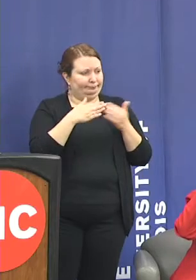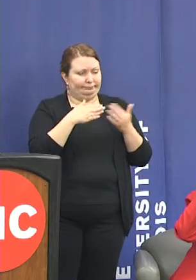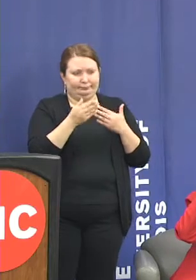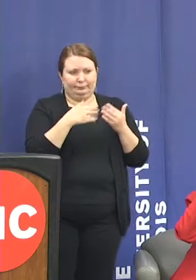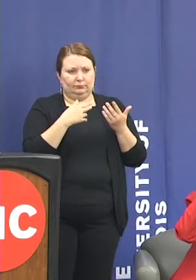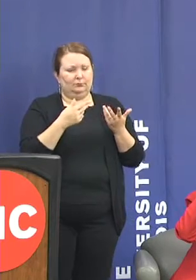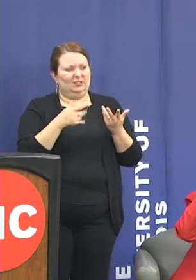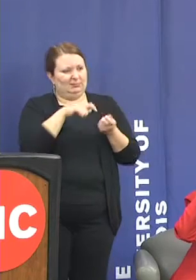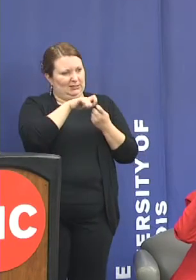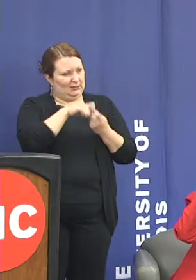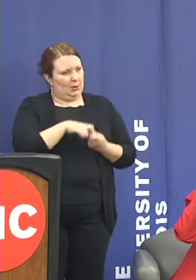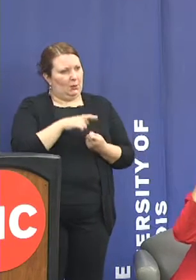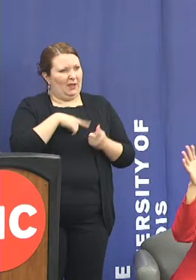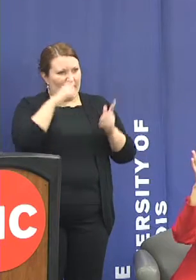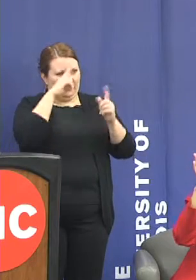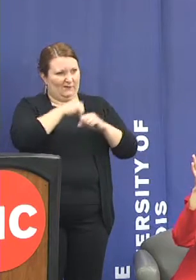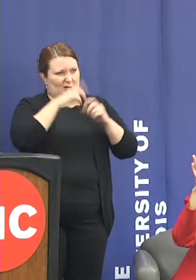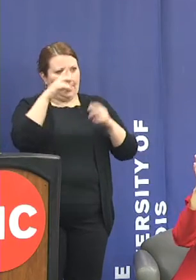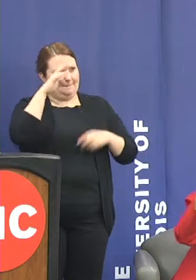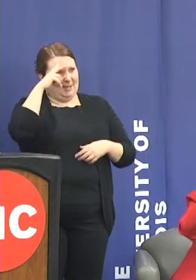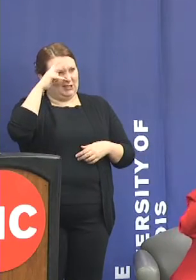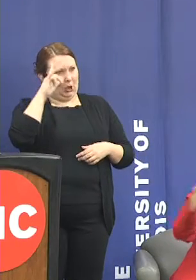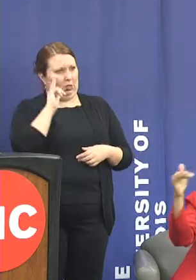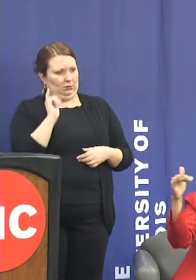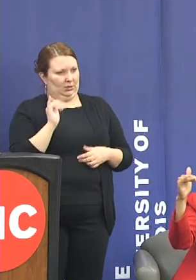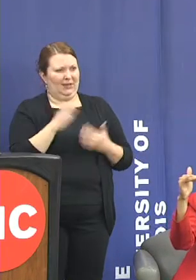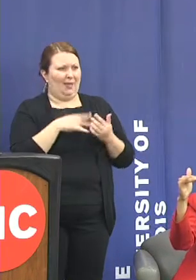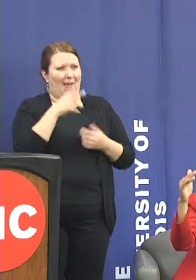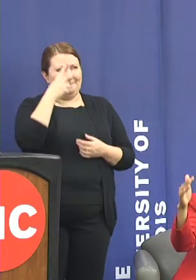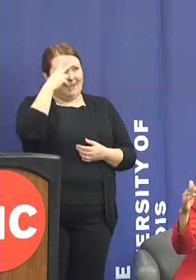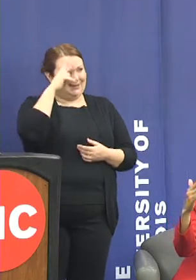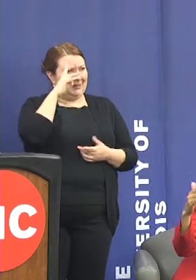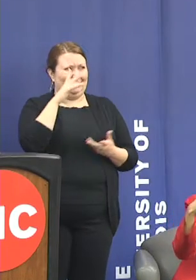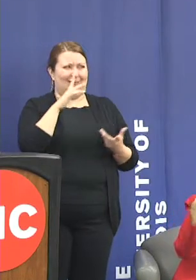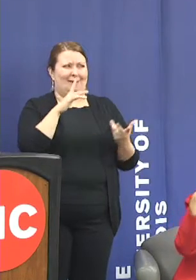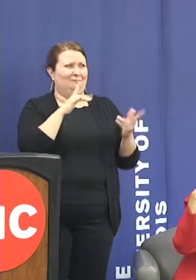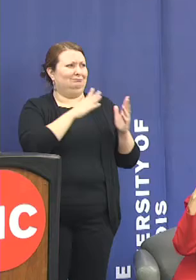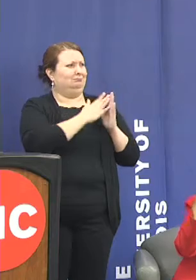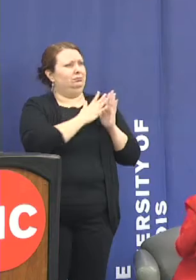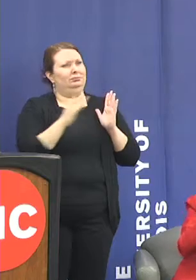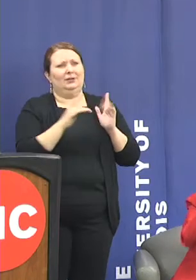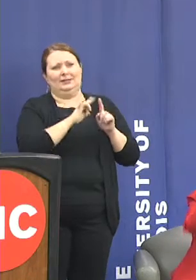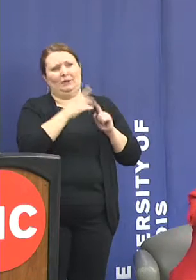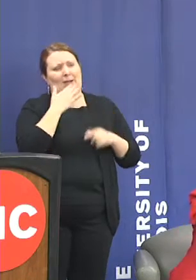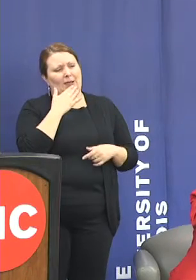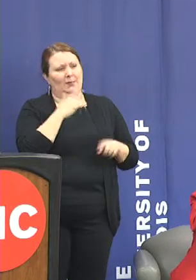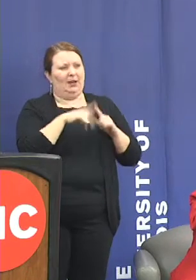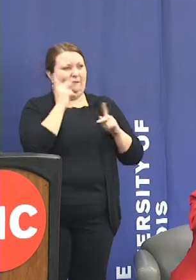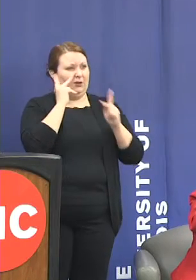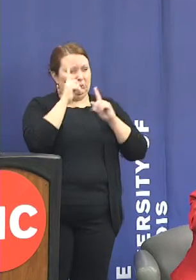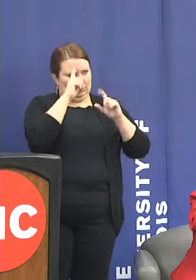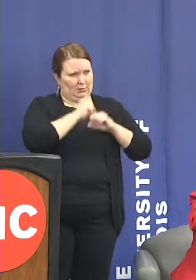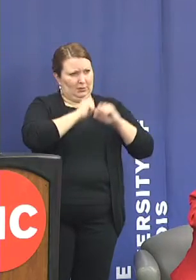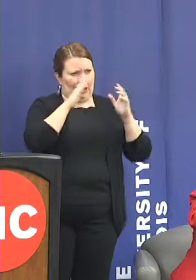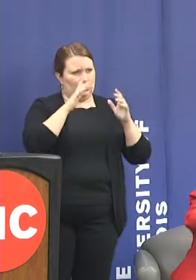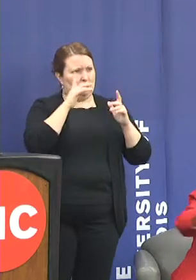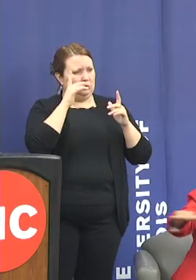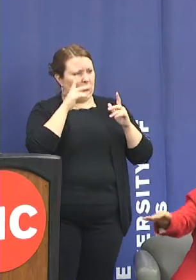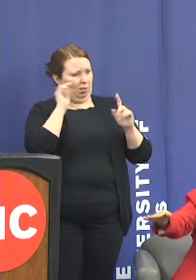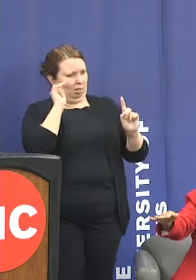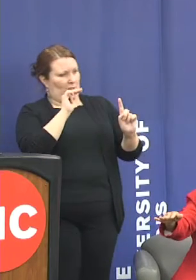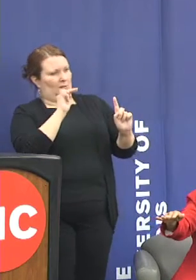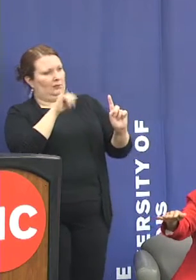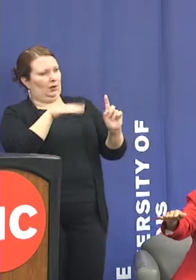Because we have in our vision what a Mexican is supposed to look like, even though Mexicans are of every color, right? But if you're visualized or treated that way,